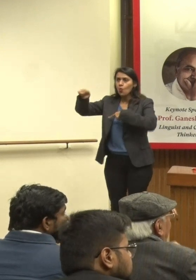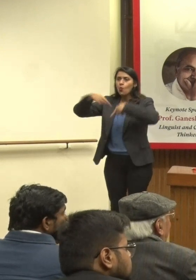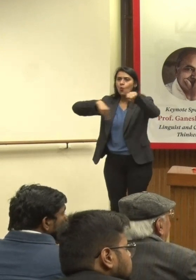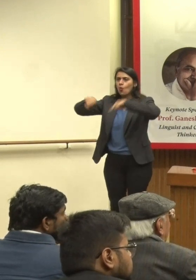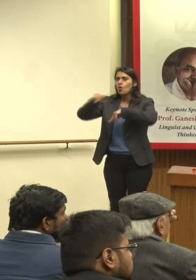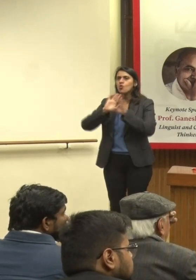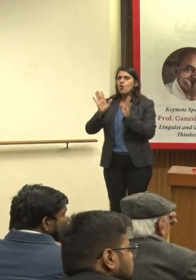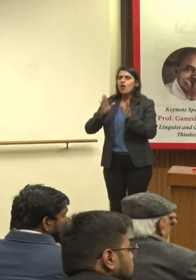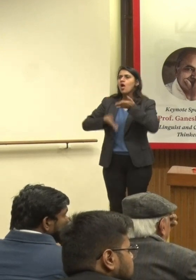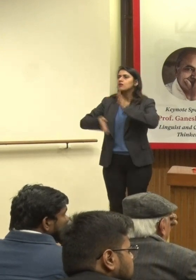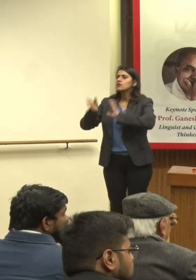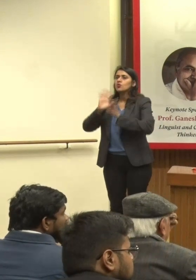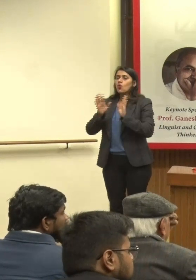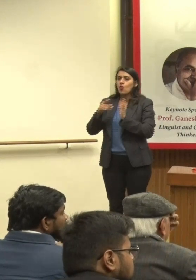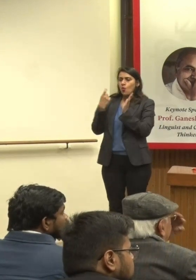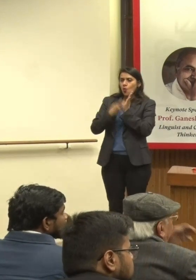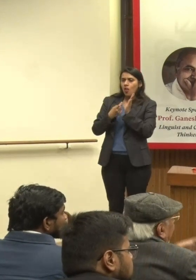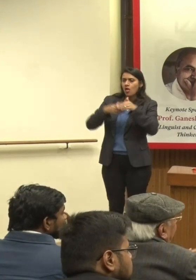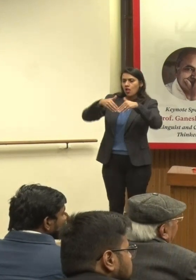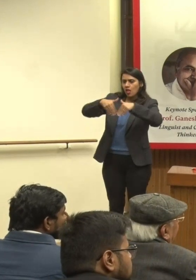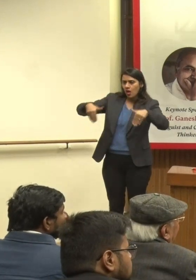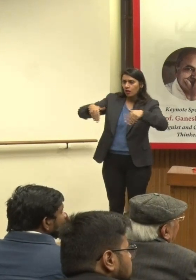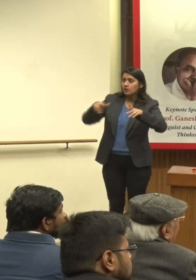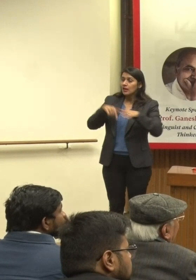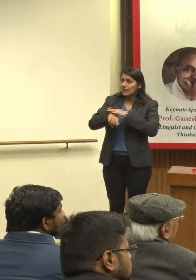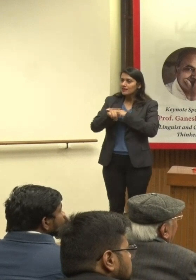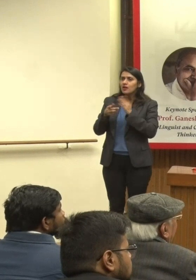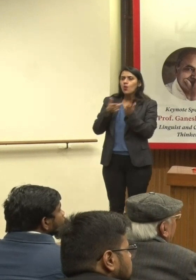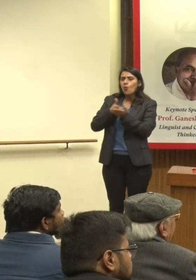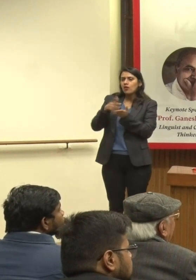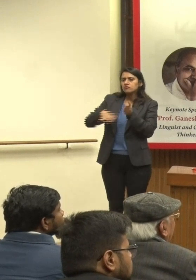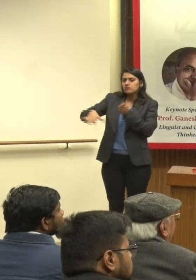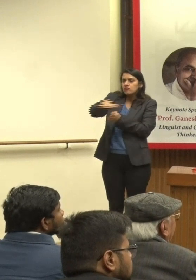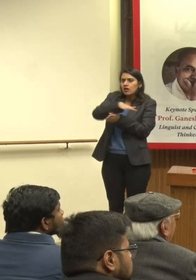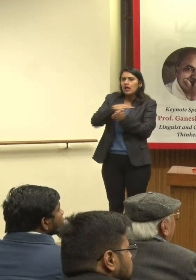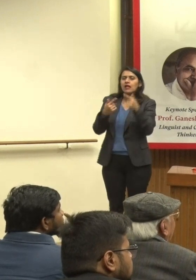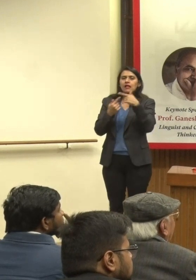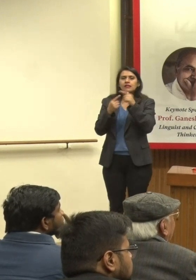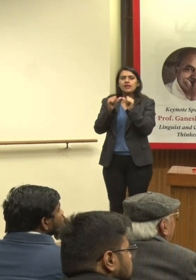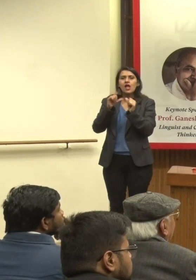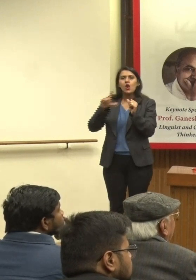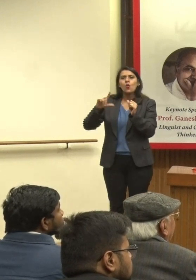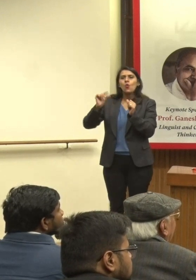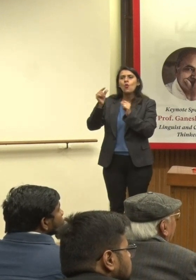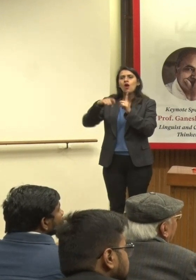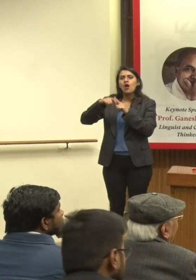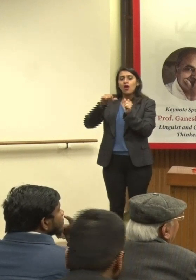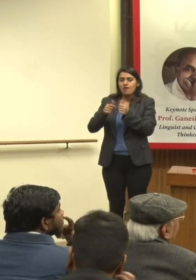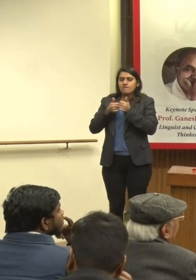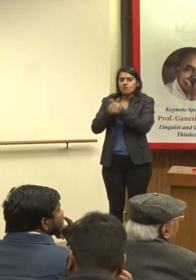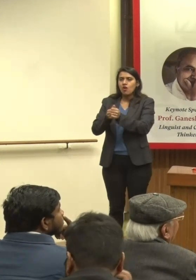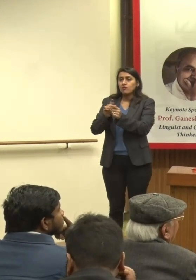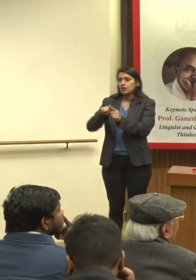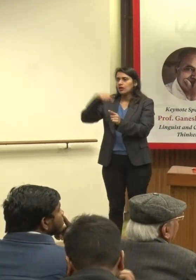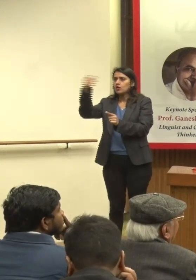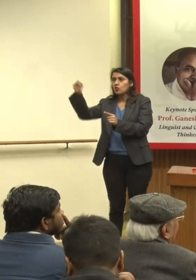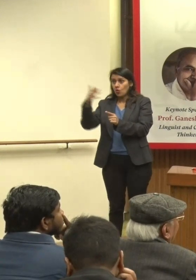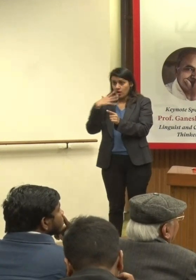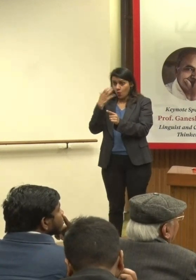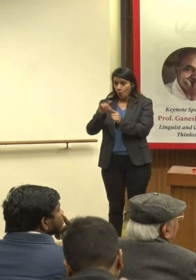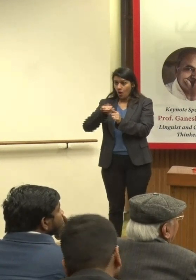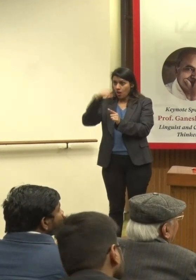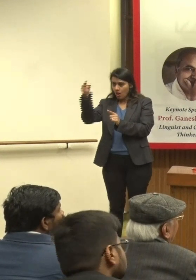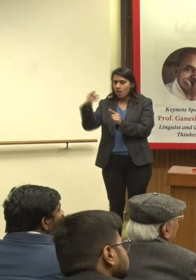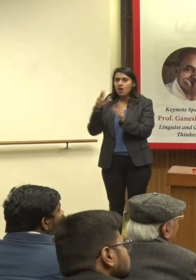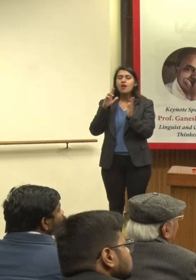about within a taluka, within a district, but not outside. If they had to go out, they had to take a certificate, a